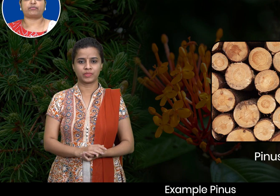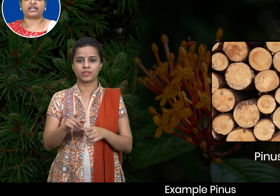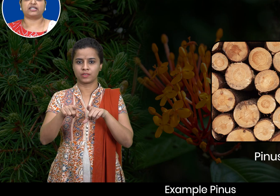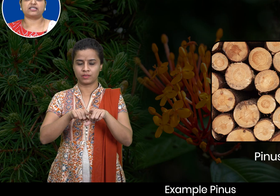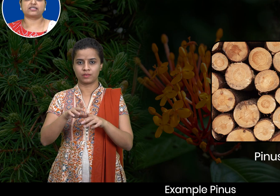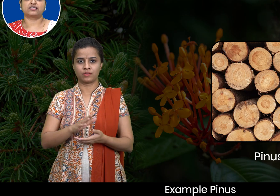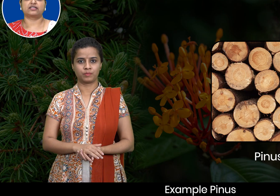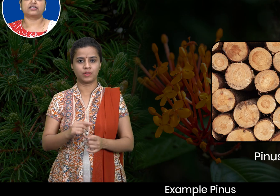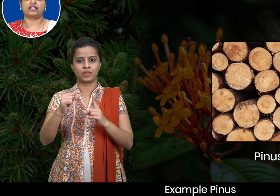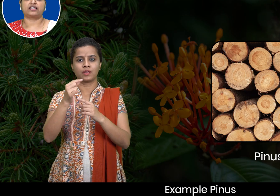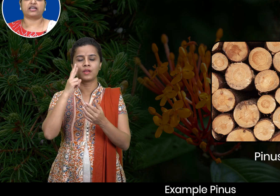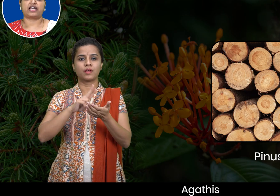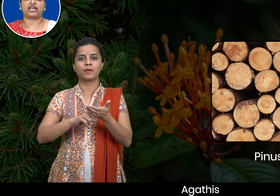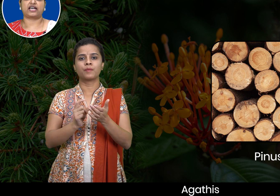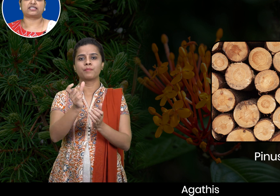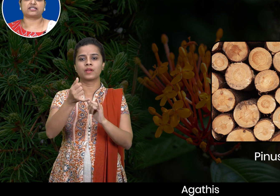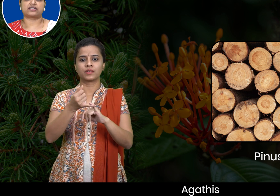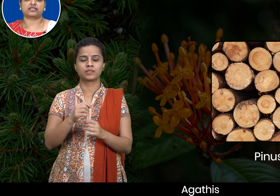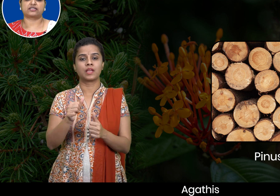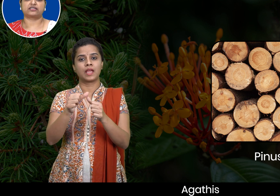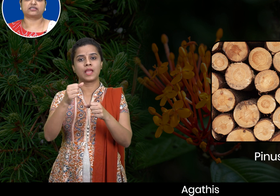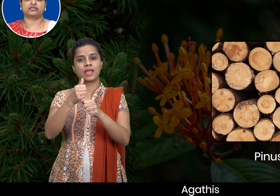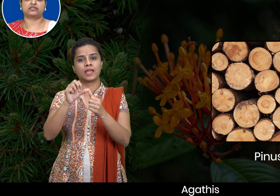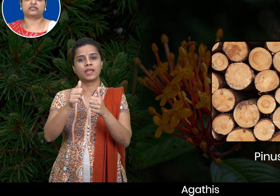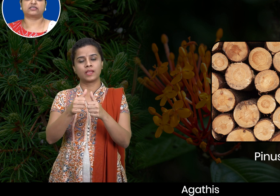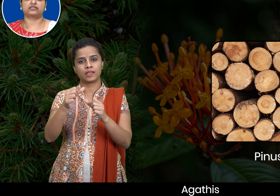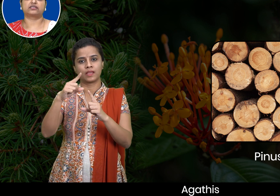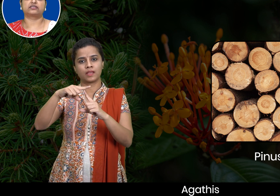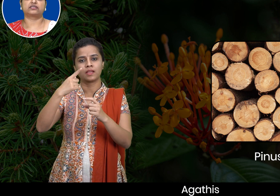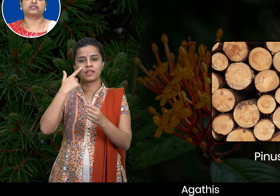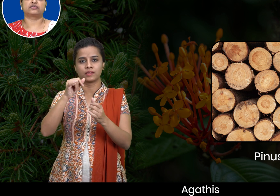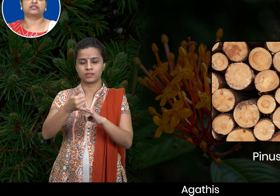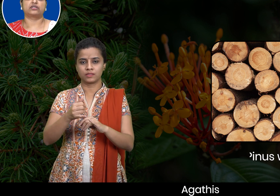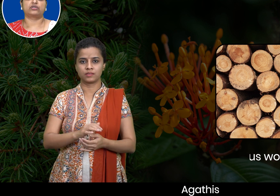Example, Pinus agathis.